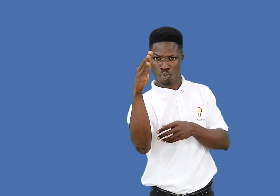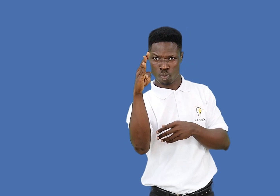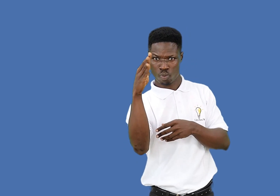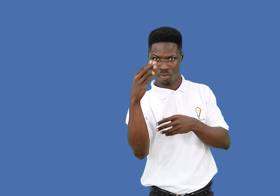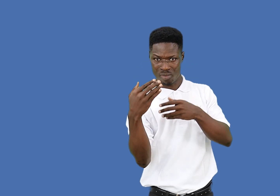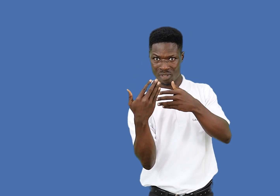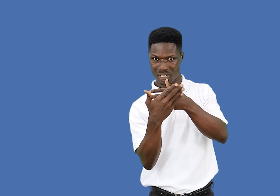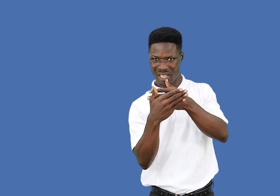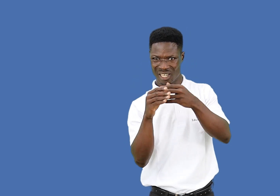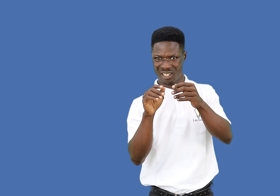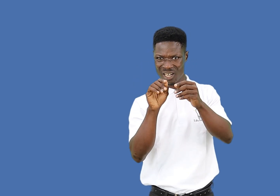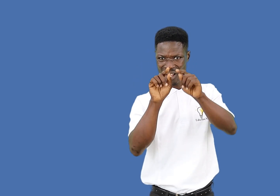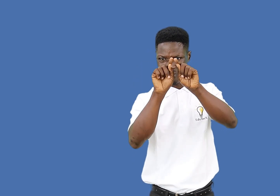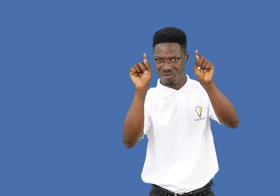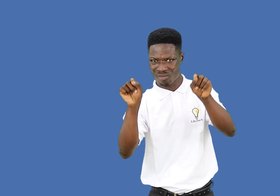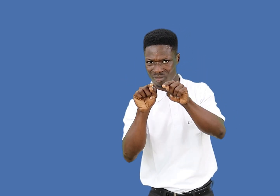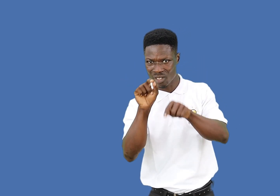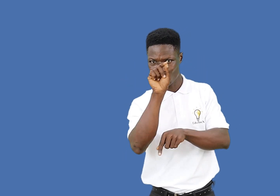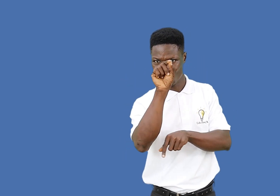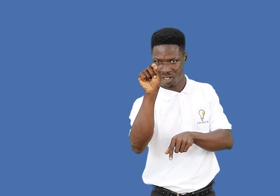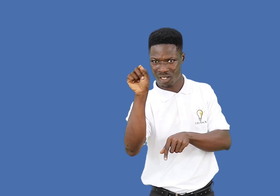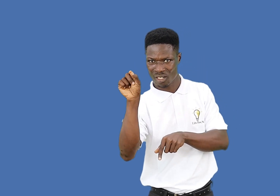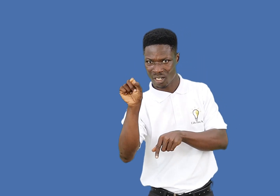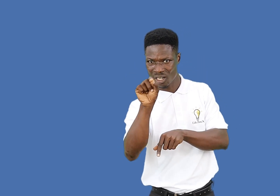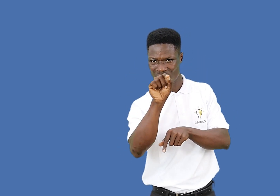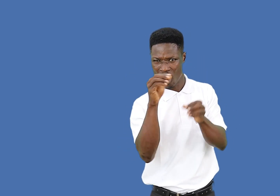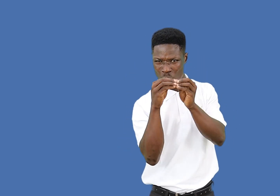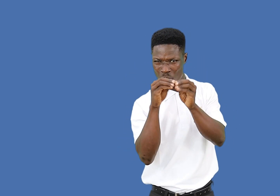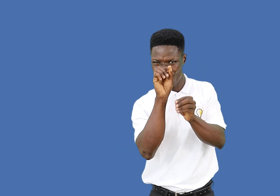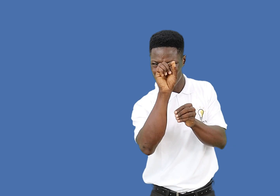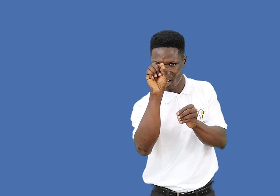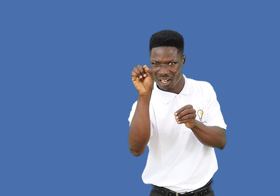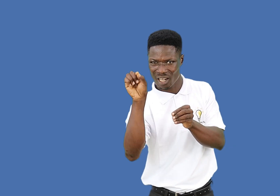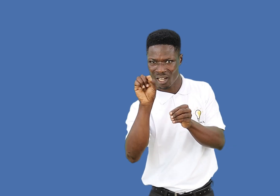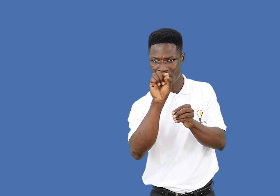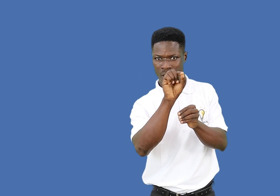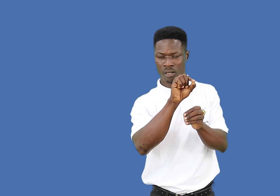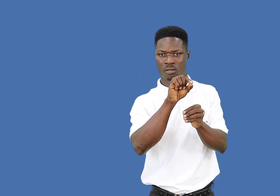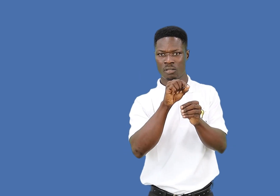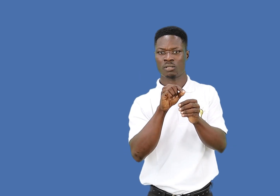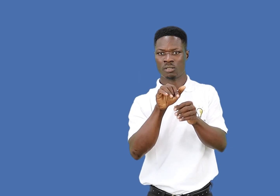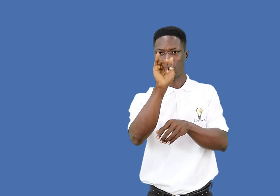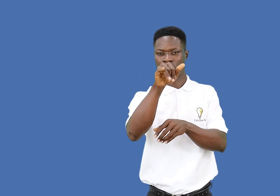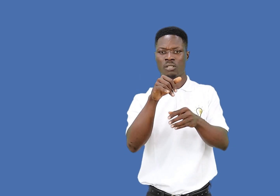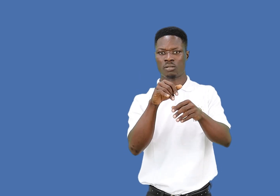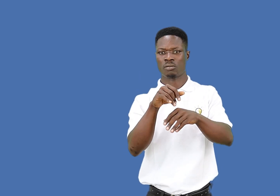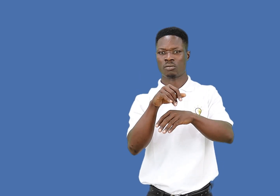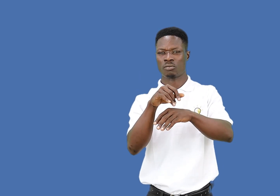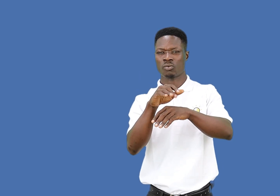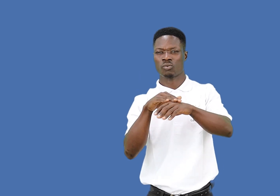We also have a port at the back. It is blue in color